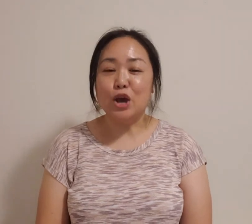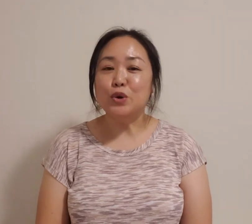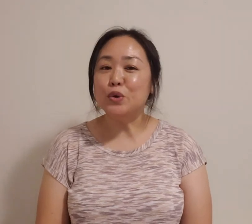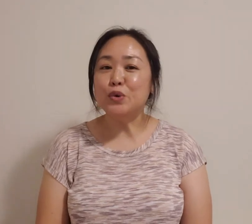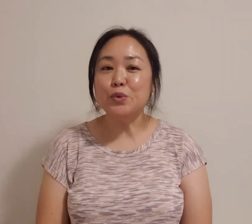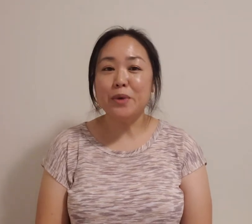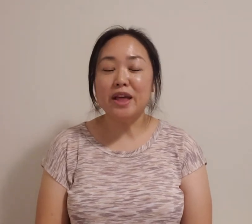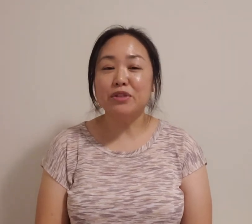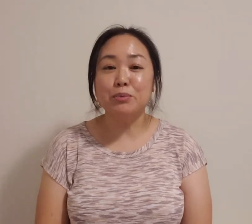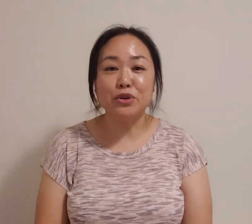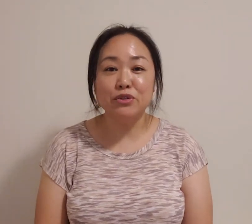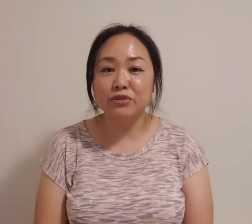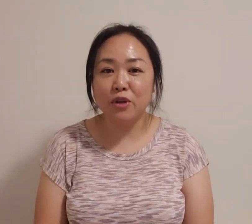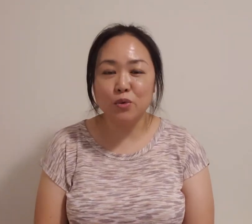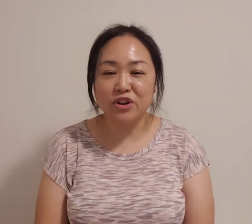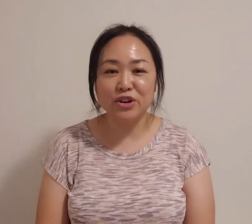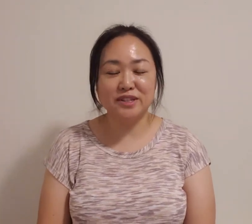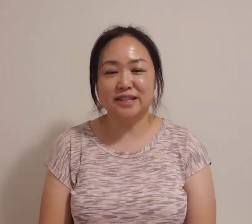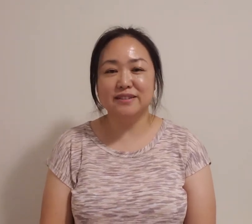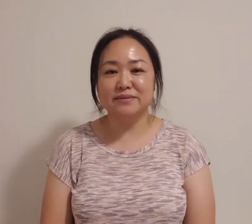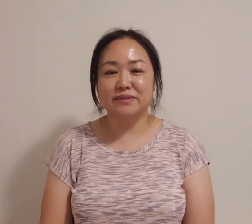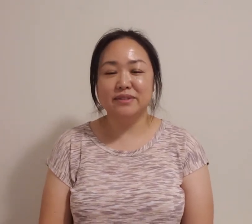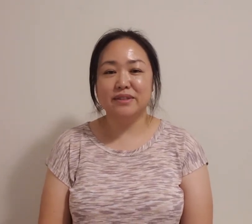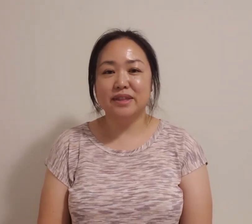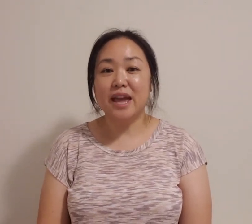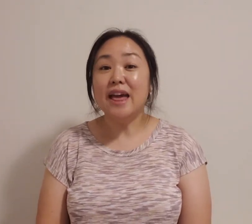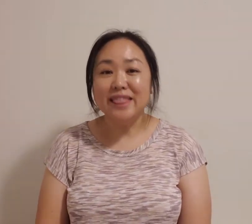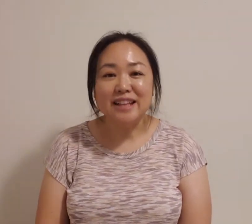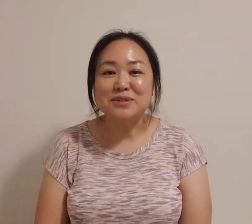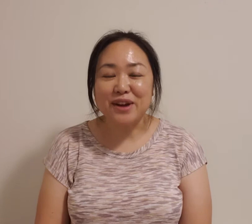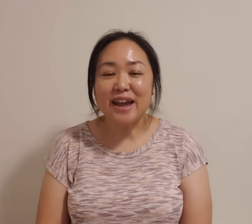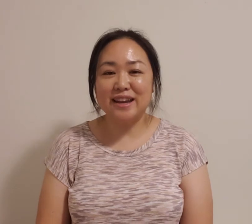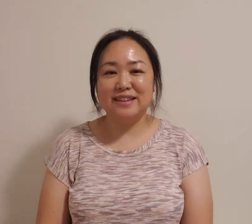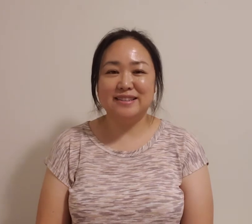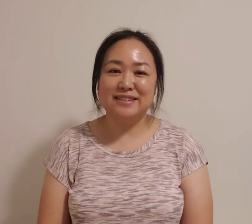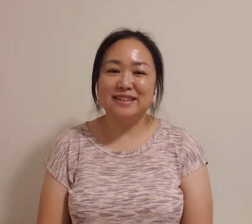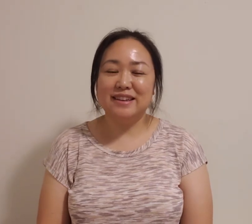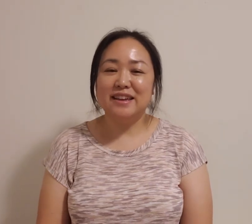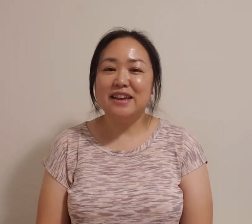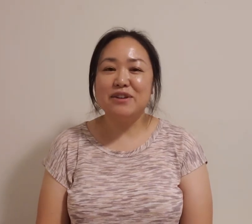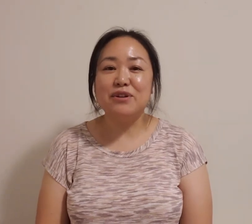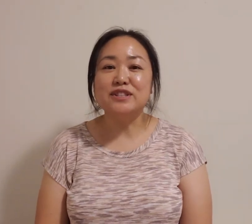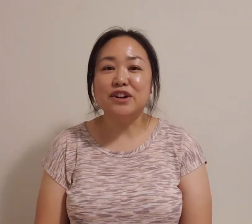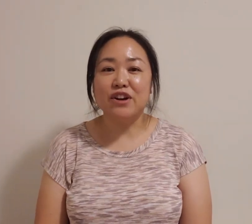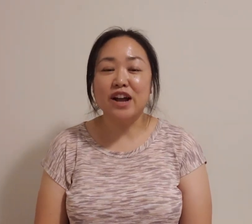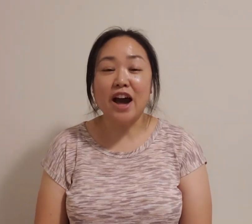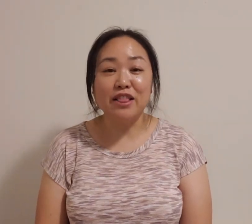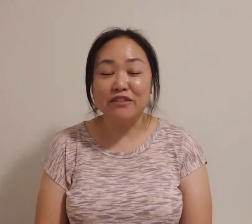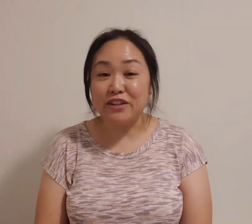Who made the beautiful world? That's right. It was our God-loving